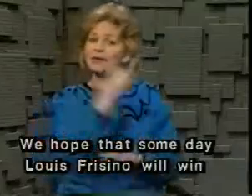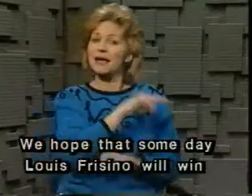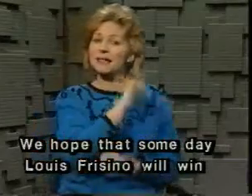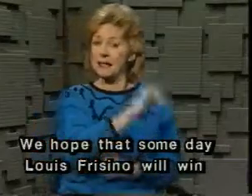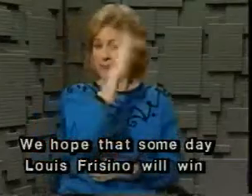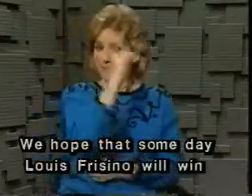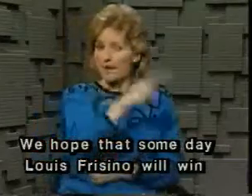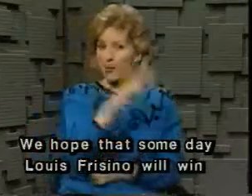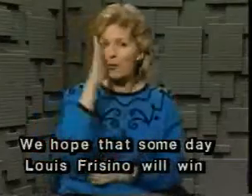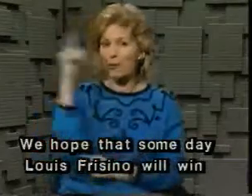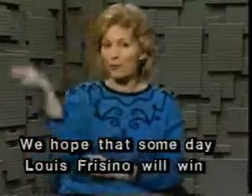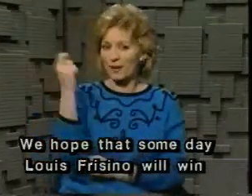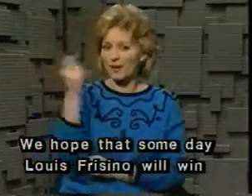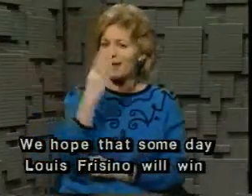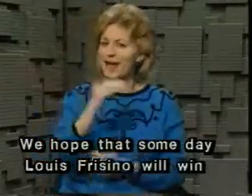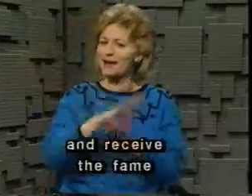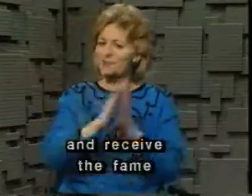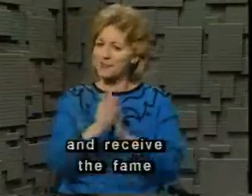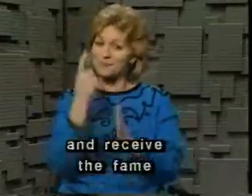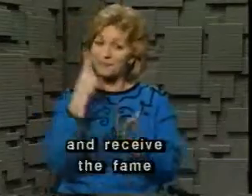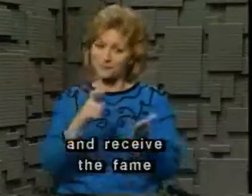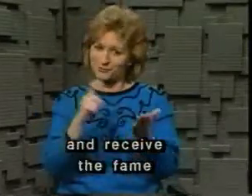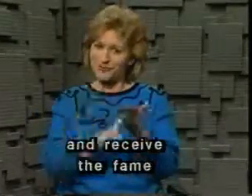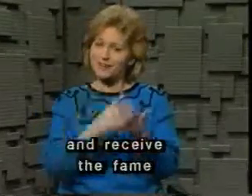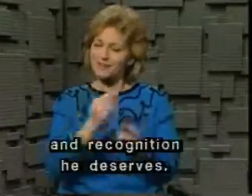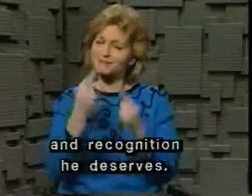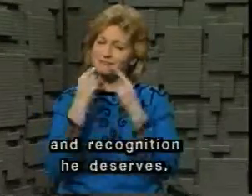Louis Frisino will win and receive the fame